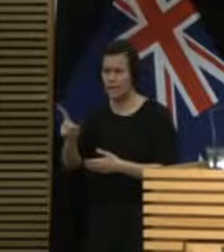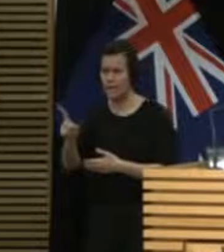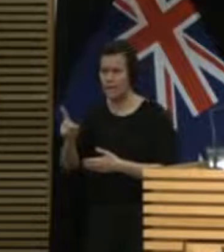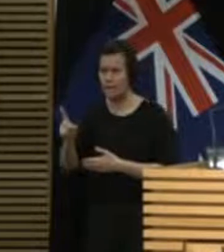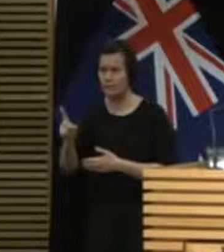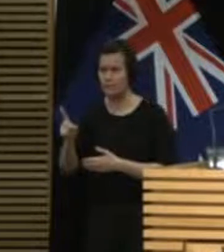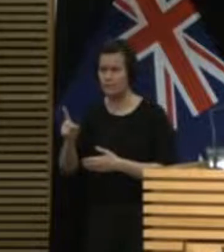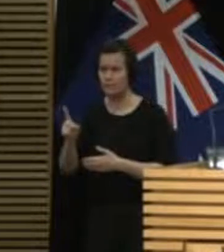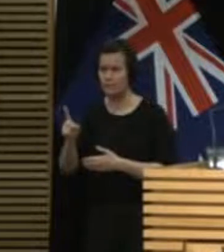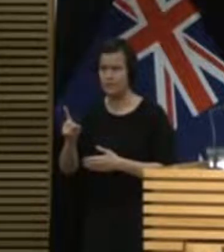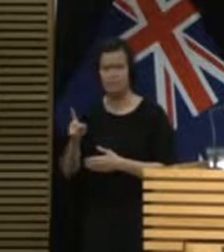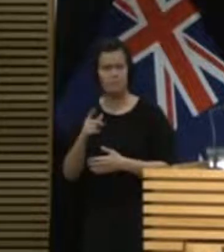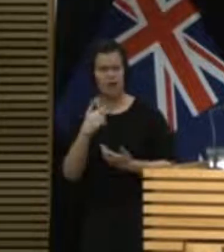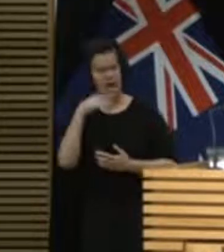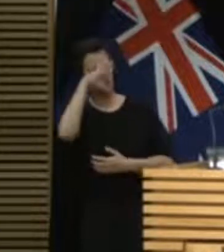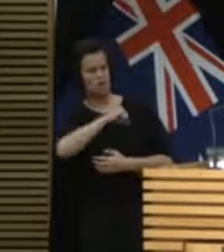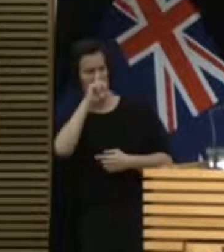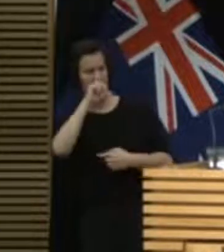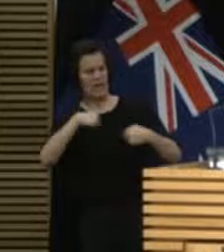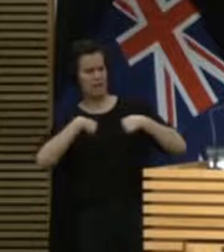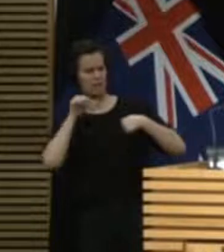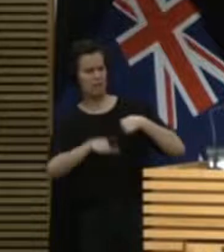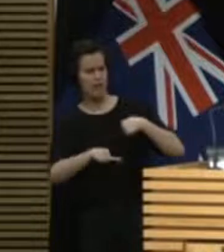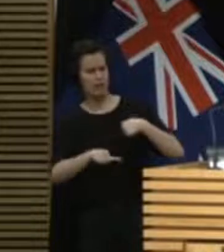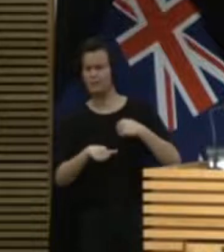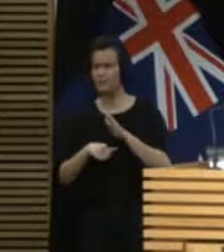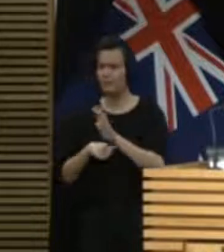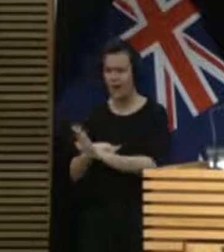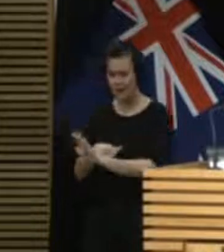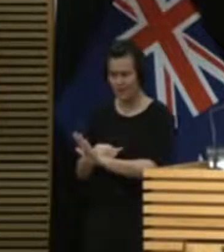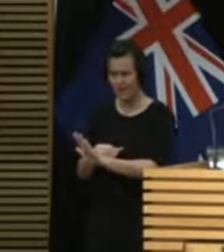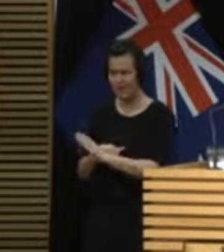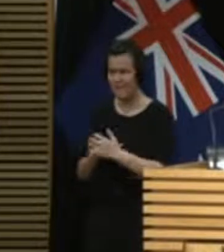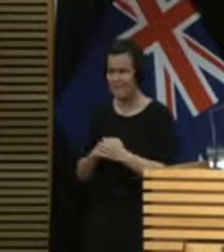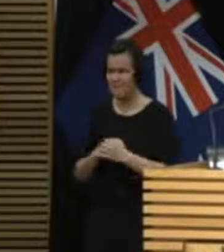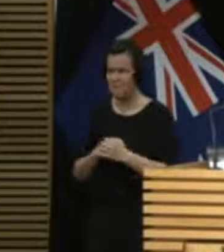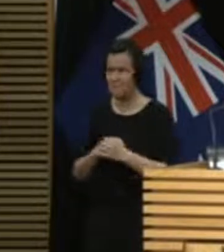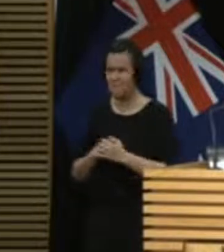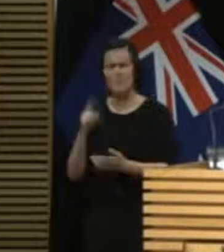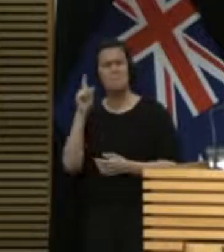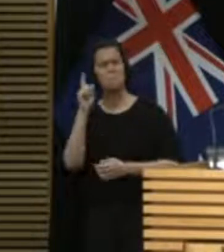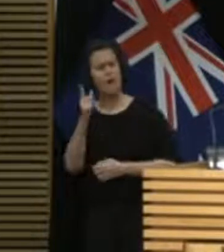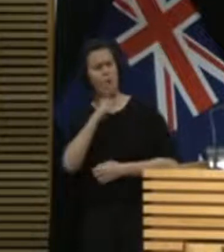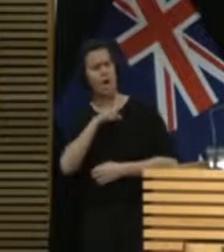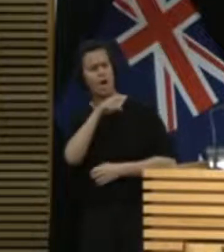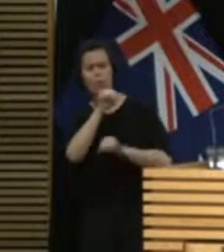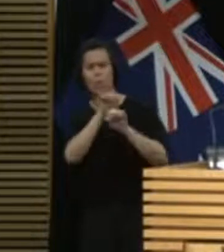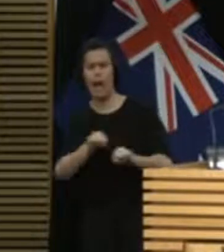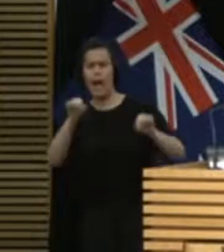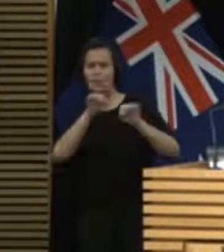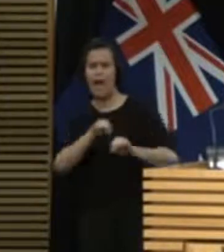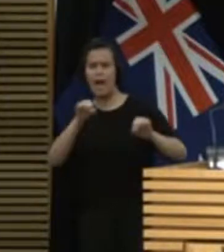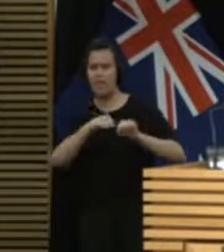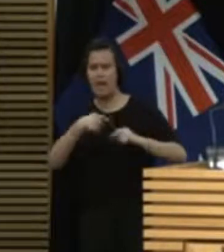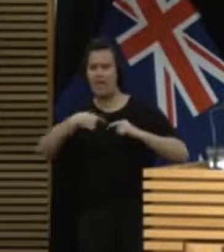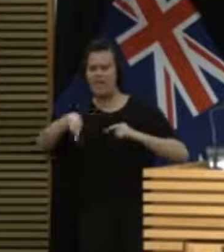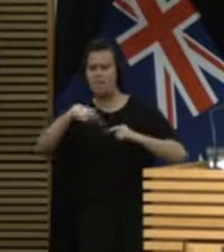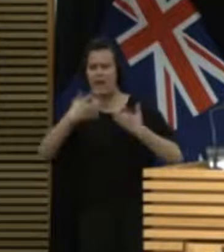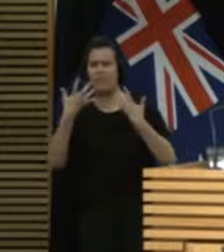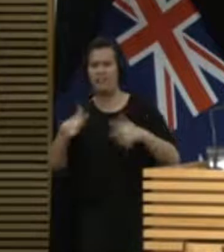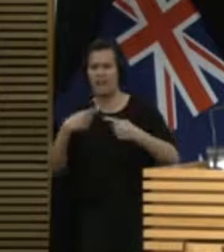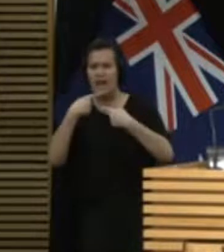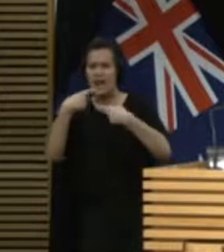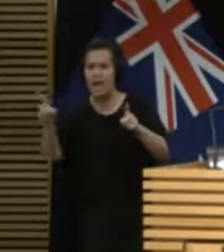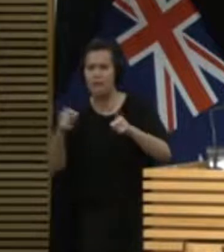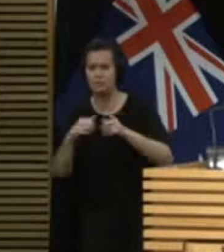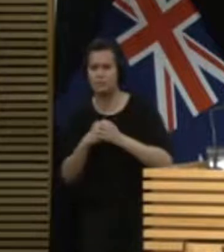not necessarily. Why not just make these calls when they're made or after that? Why wait for the rest of the week? Because I've not necessarily said